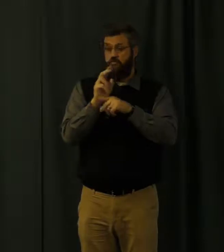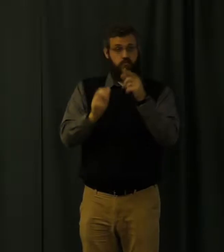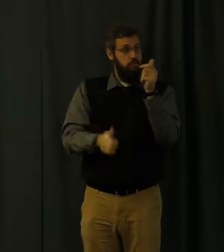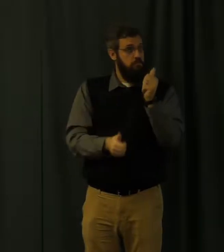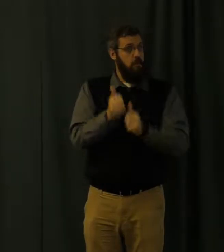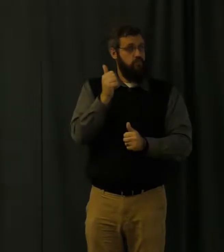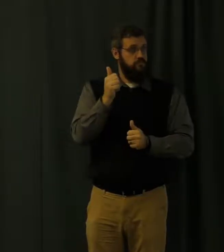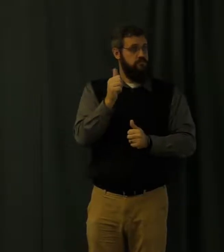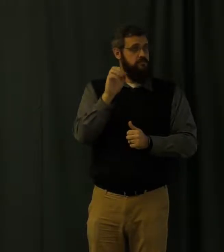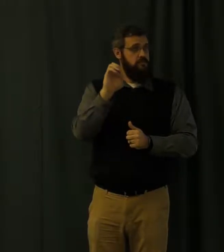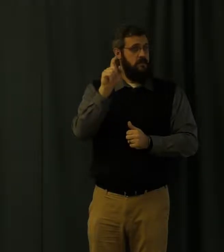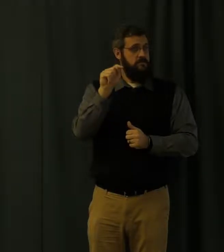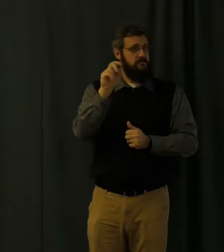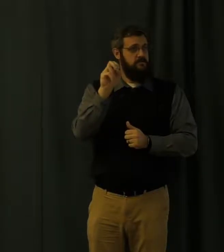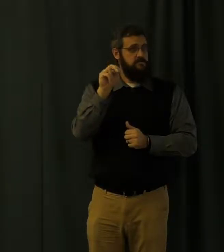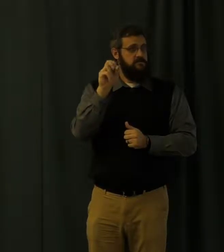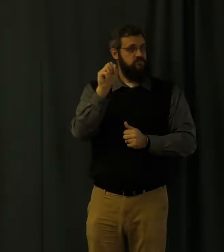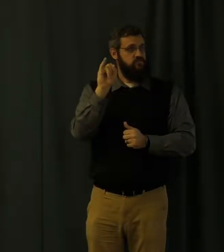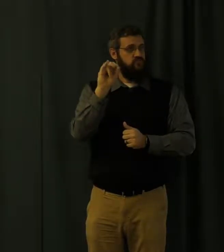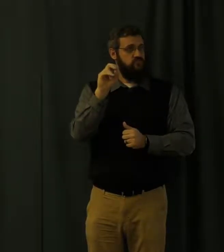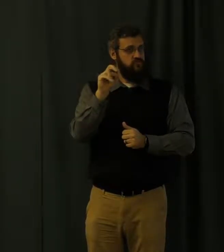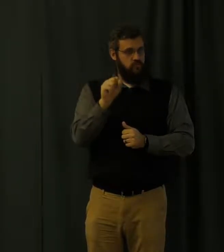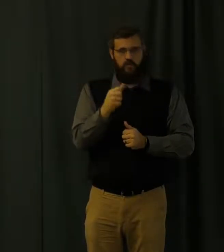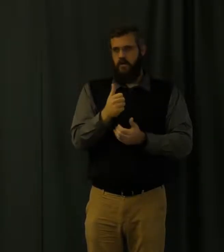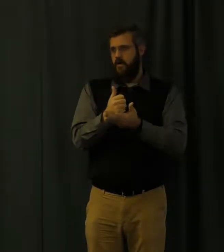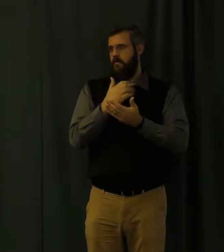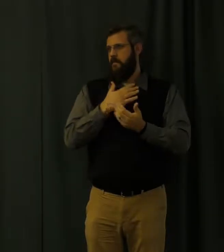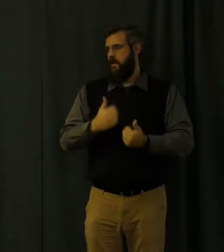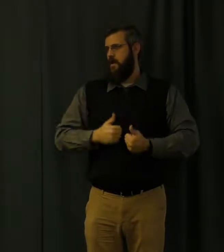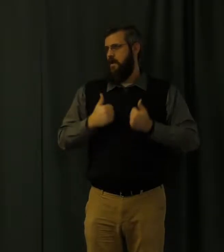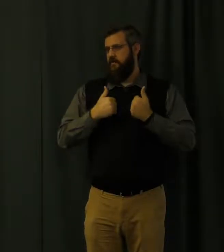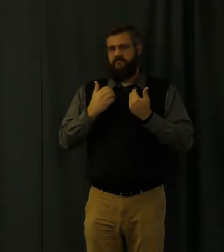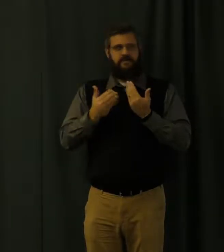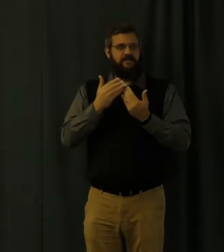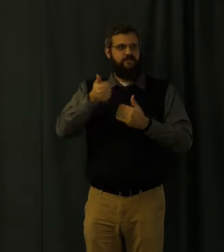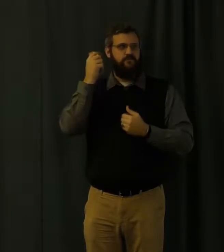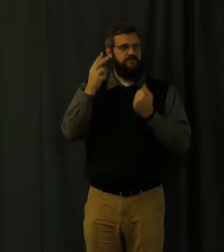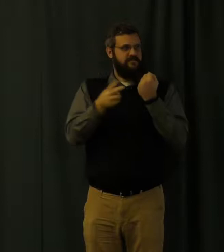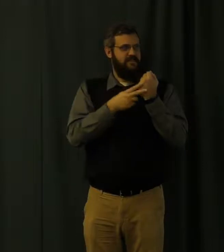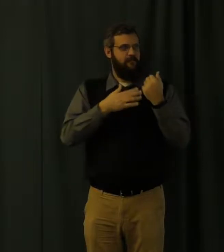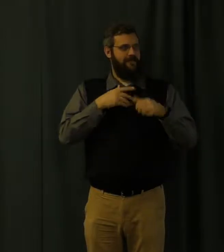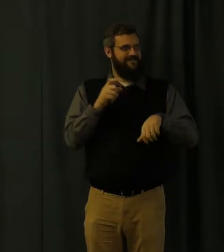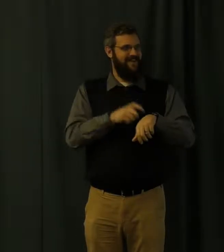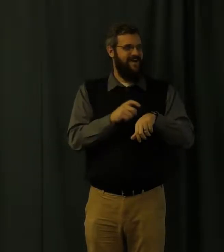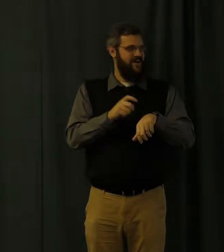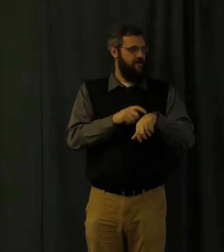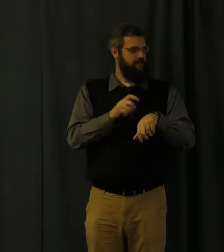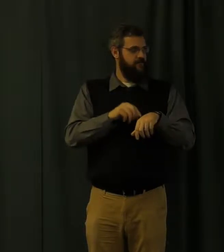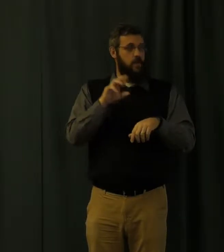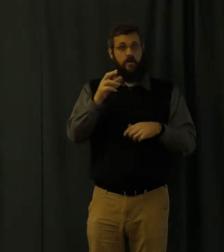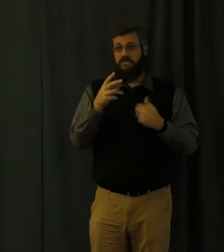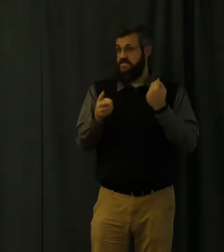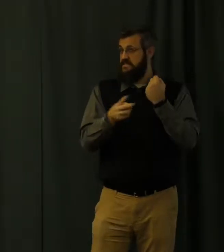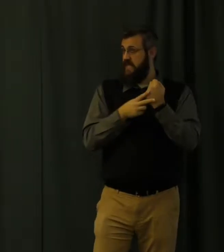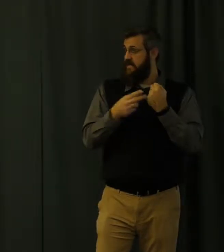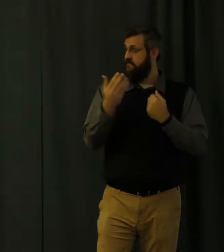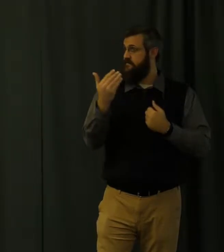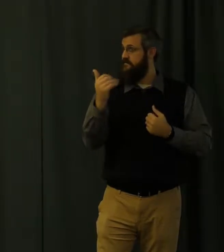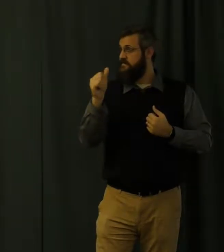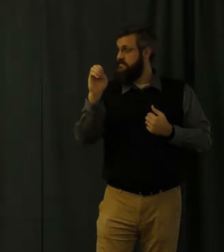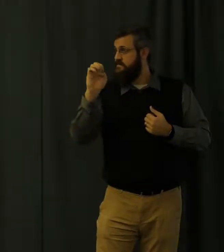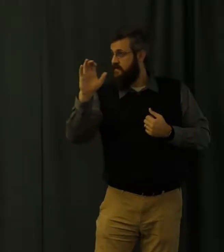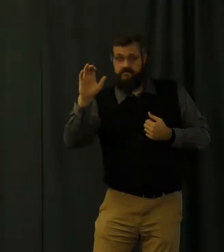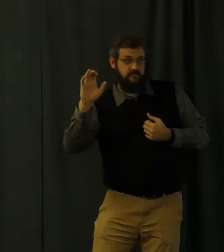most. They make my life a lot easier. They save me time. Sometimes they just save me maybe 15 seconds of